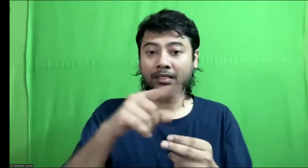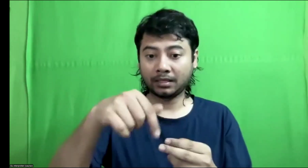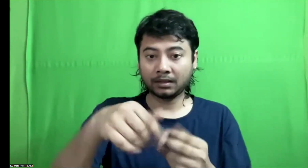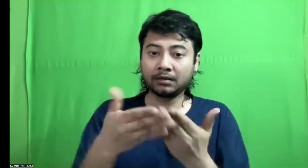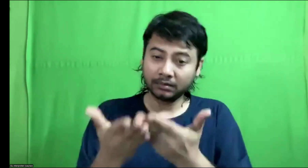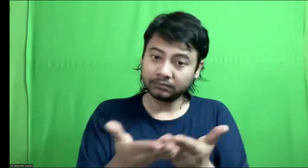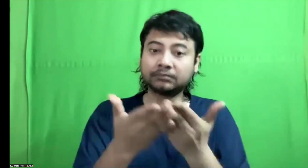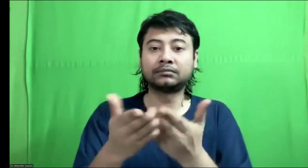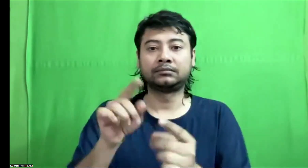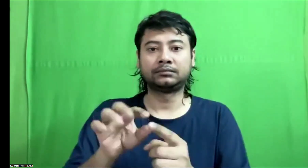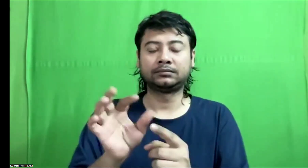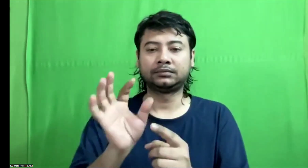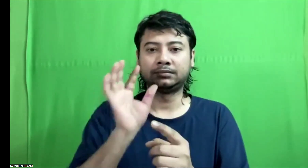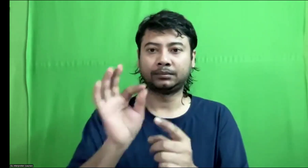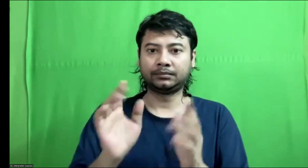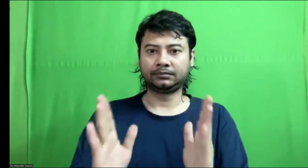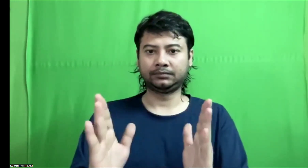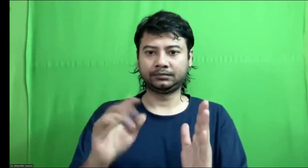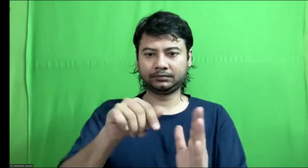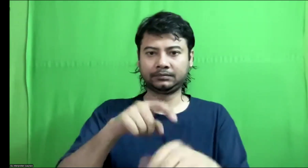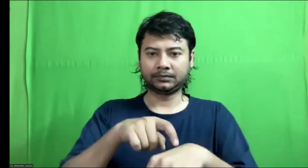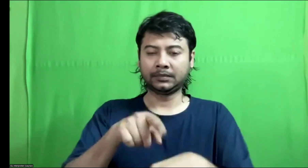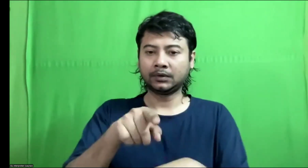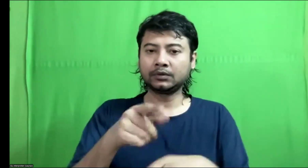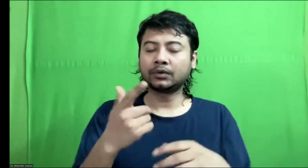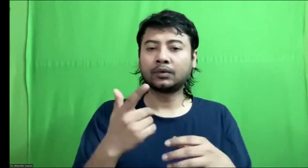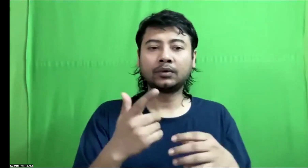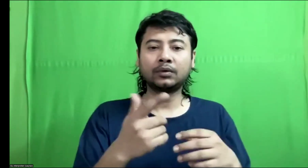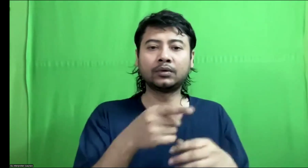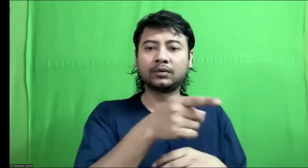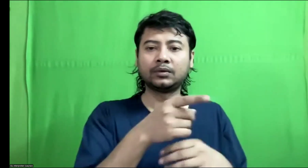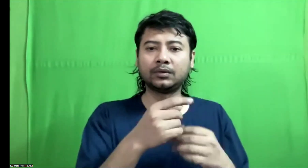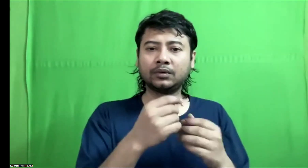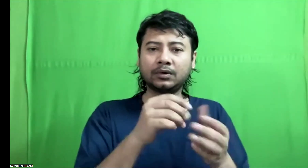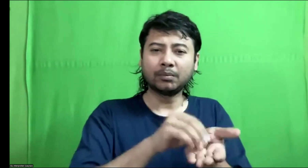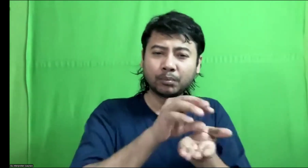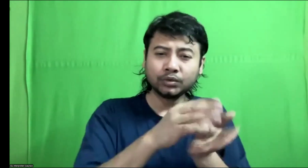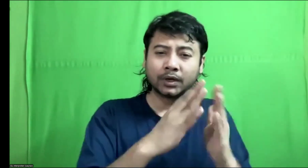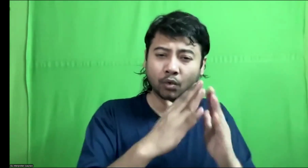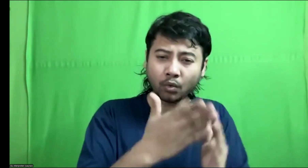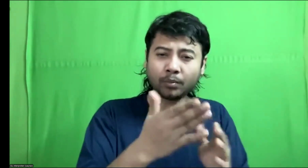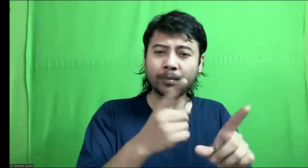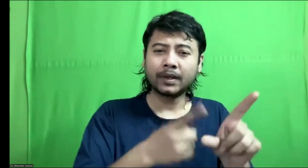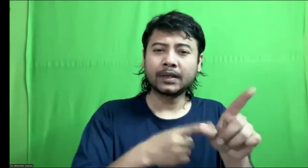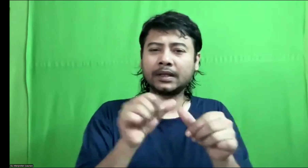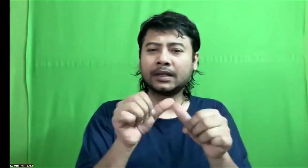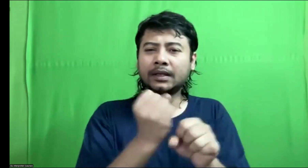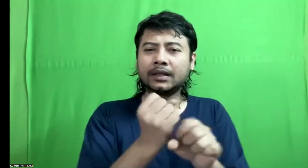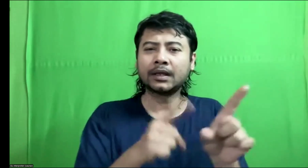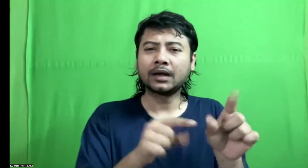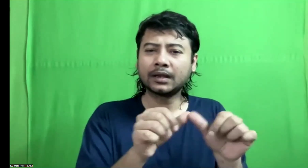lamb to Krishna is even bigger than all those big, big sacrifices. So imagine just a small